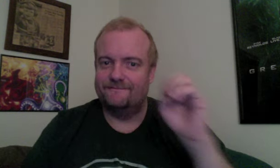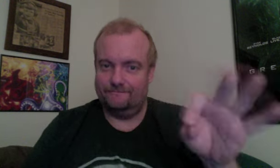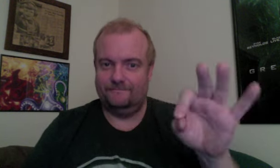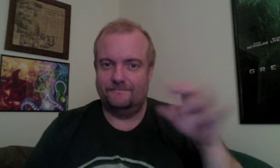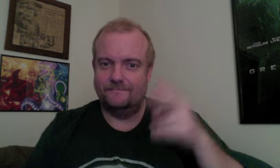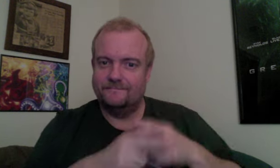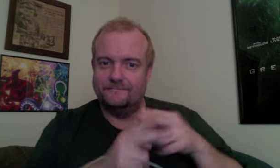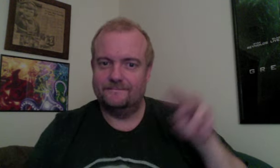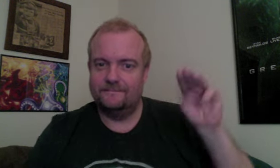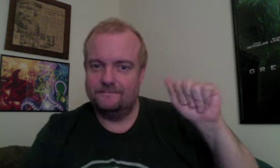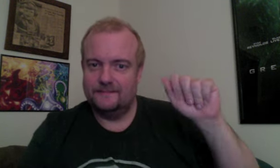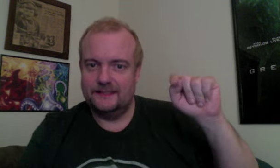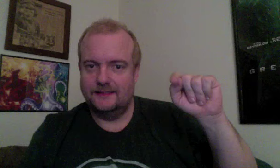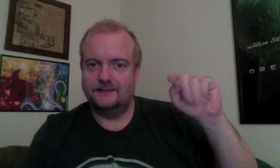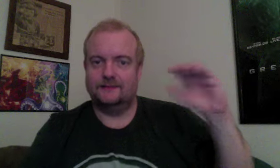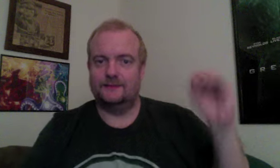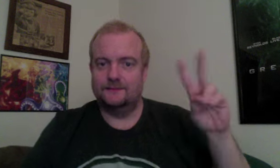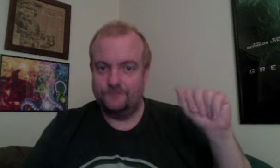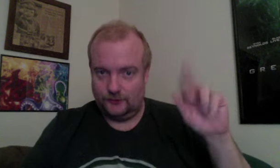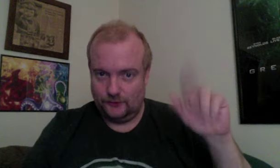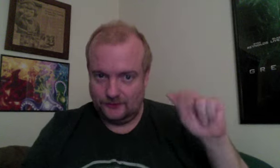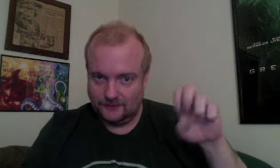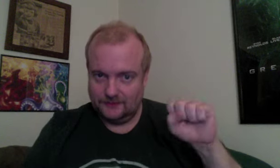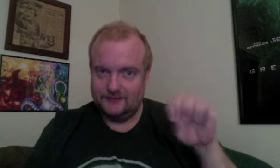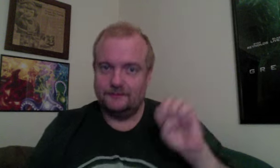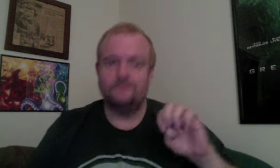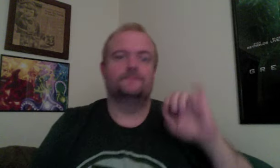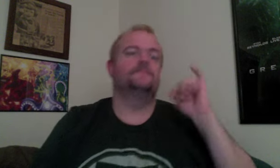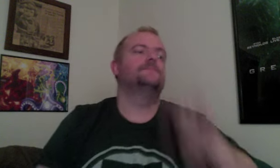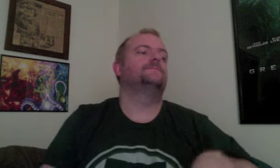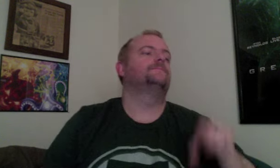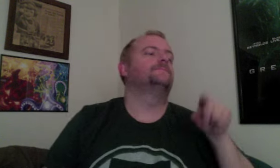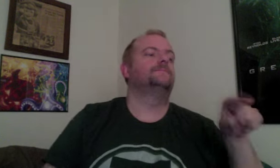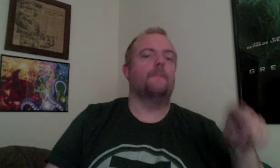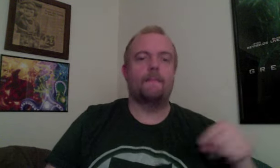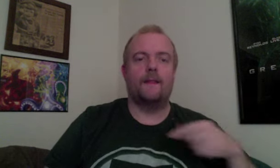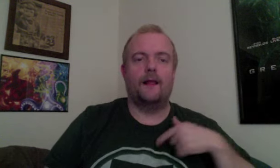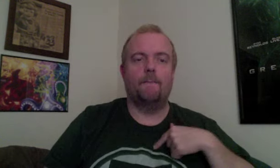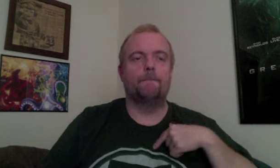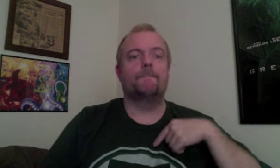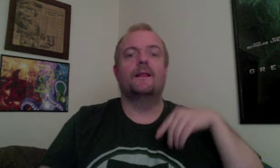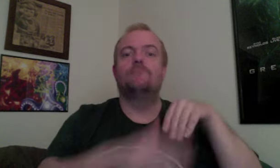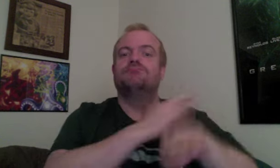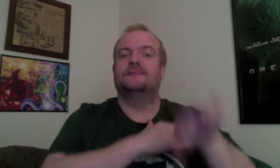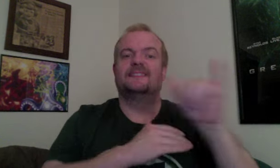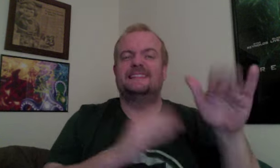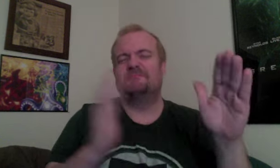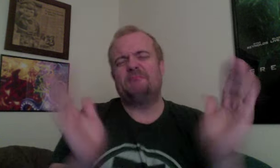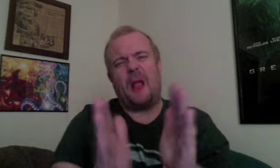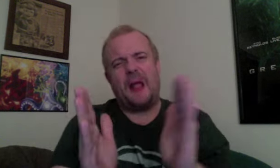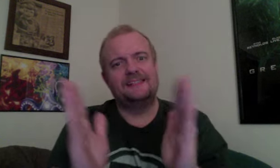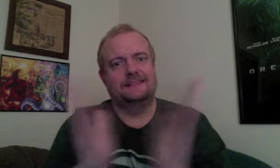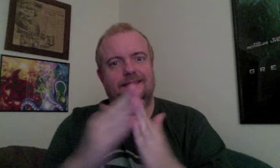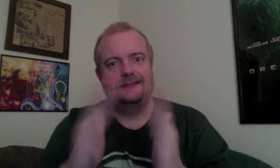battered and smashed. Men like Max, the warrior Max.